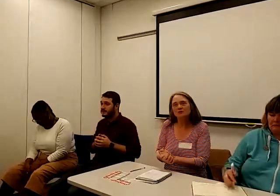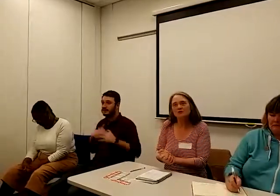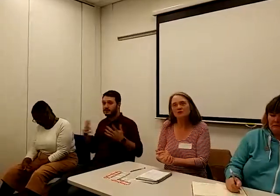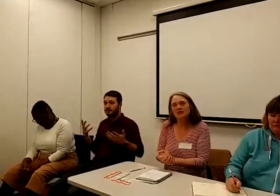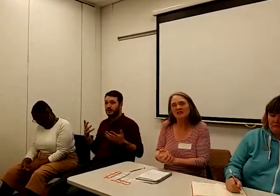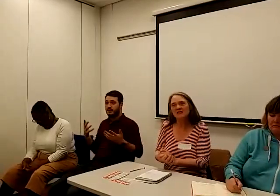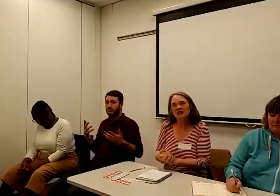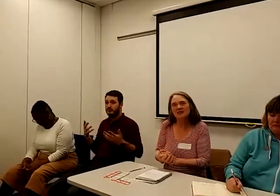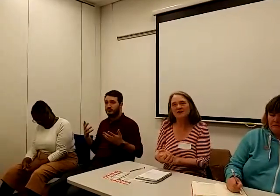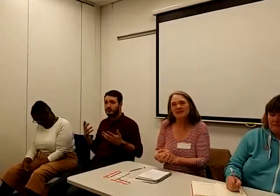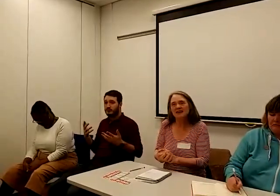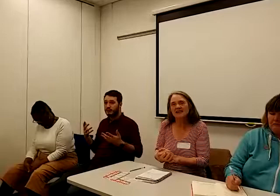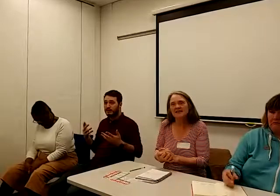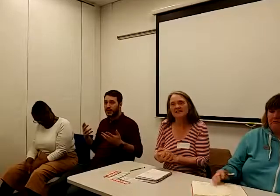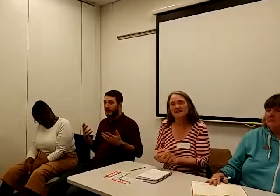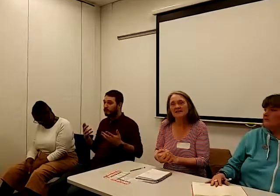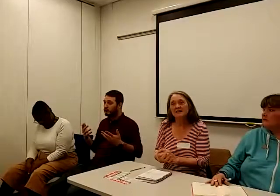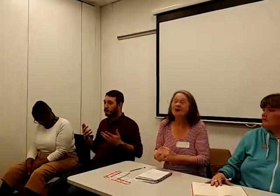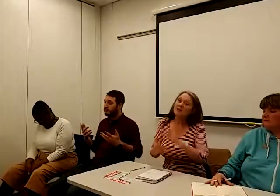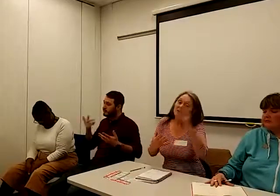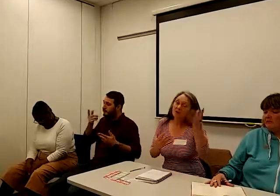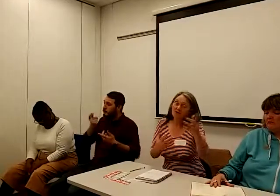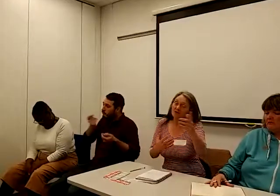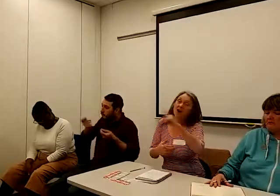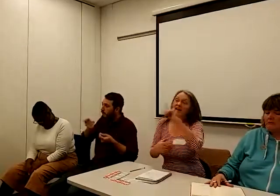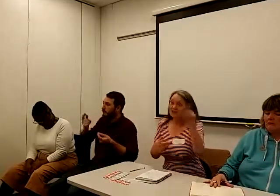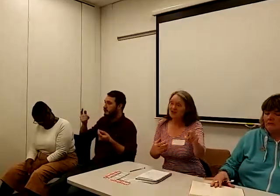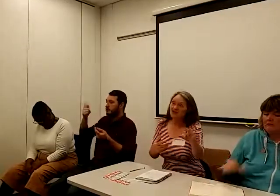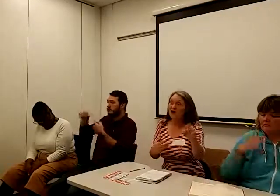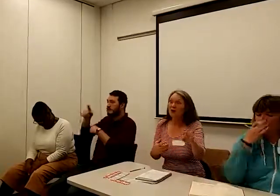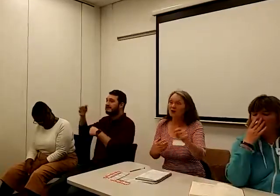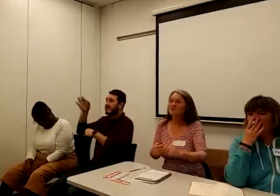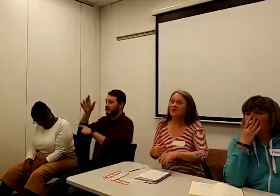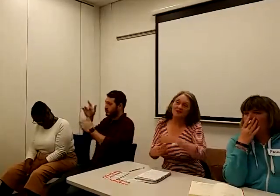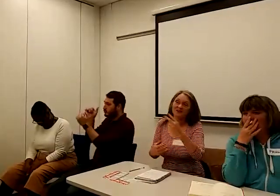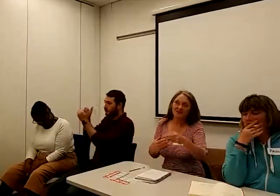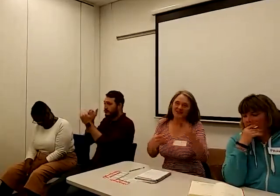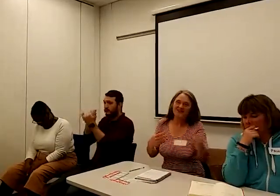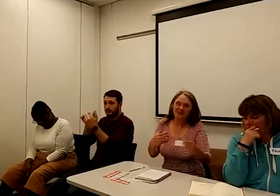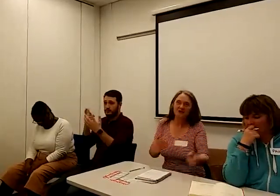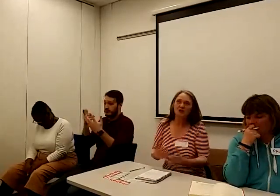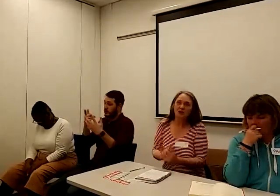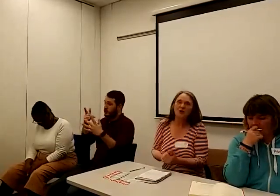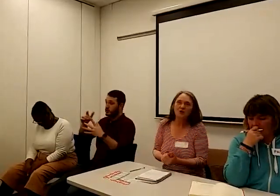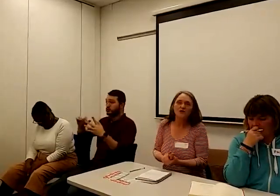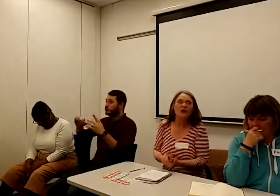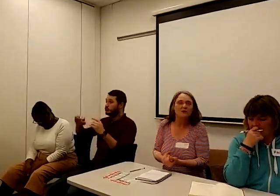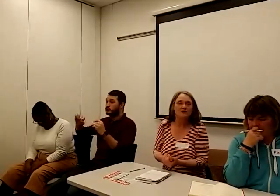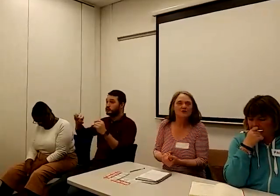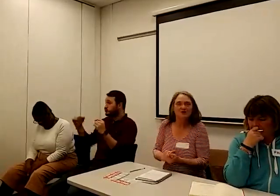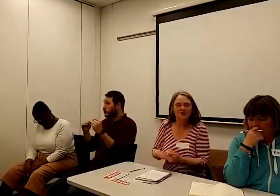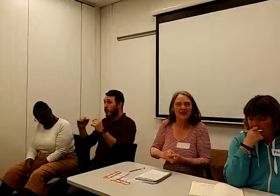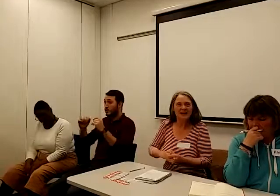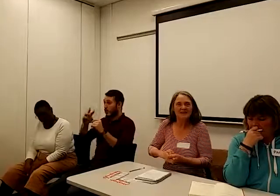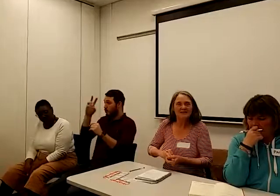councils to give that undertaking and we got the whole of Scotland and eventually the whole of Wales to say